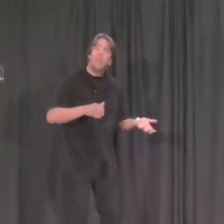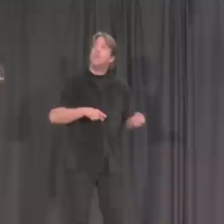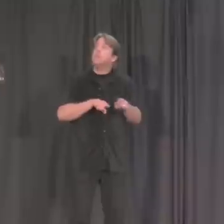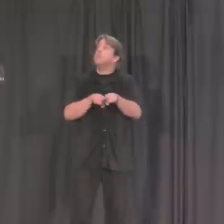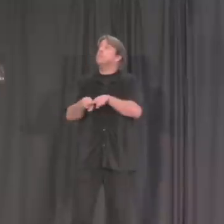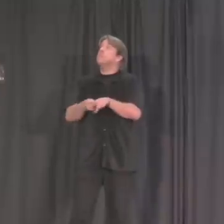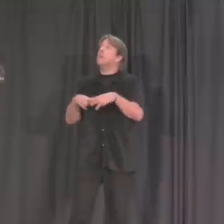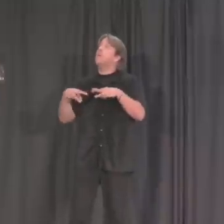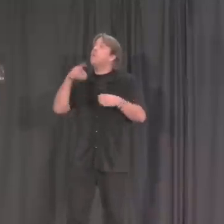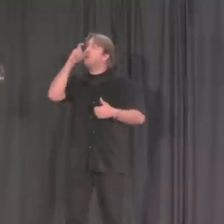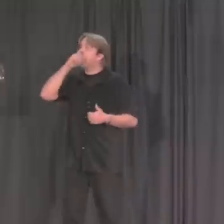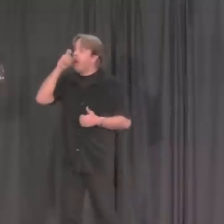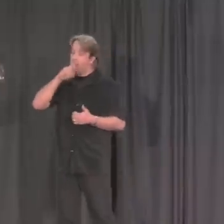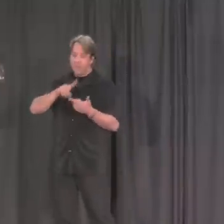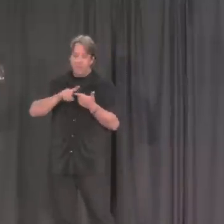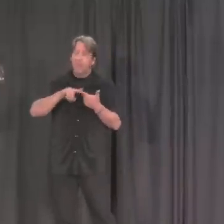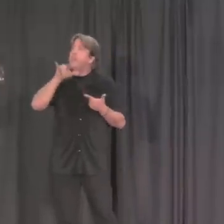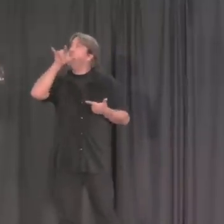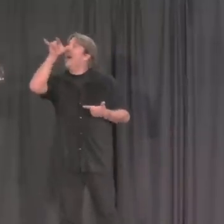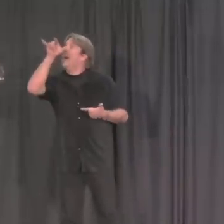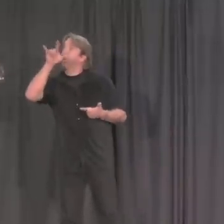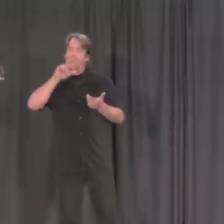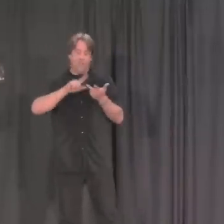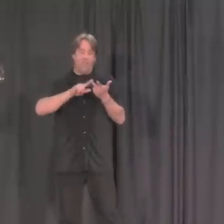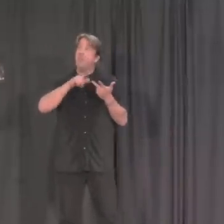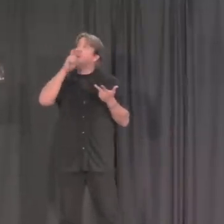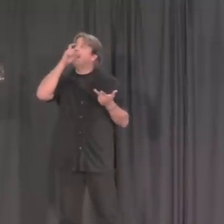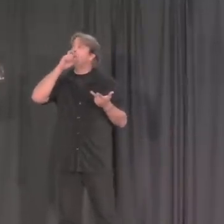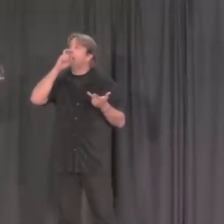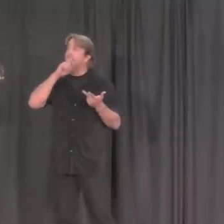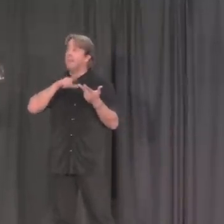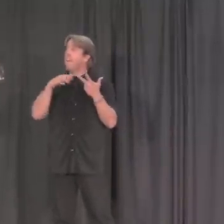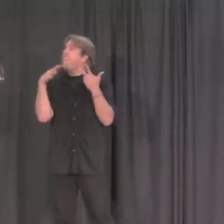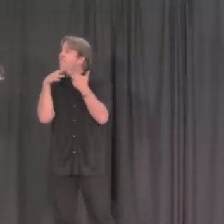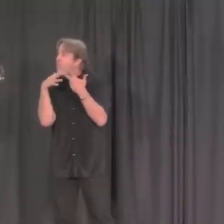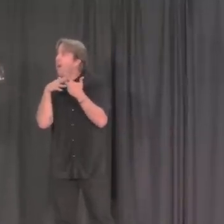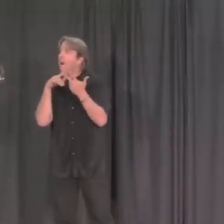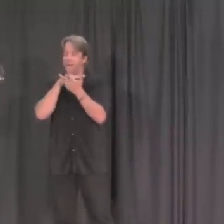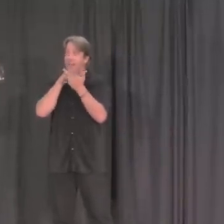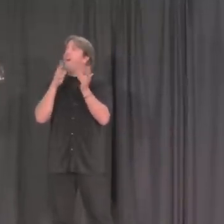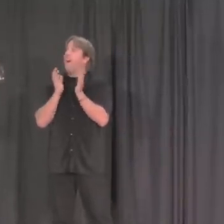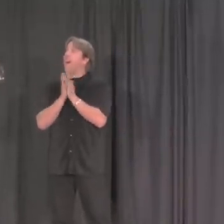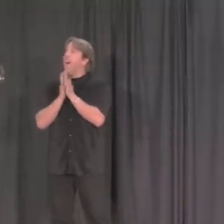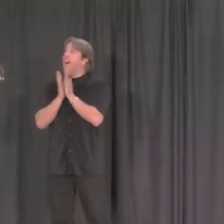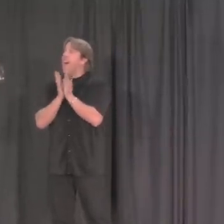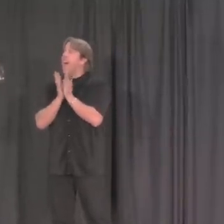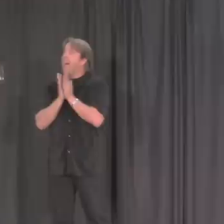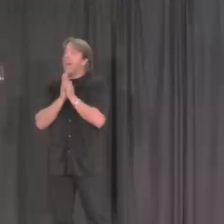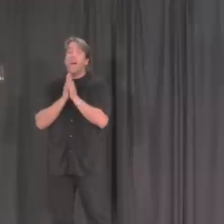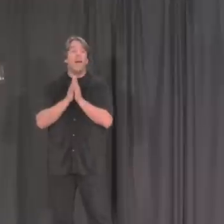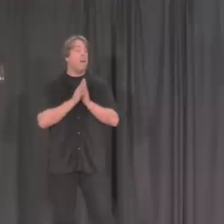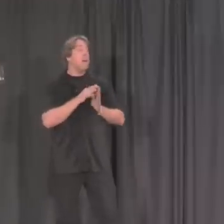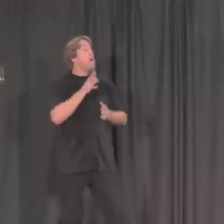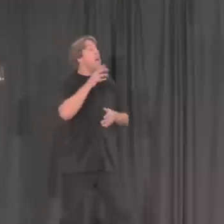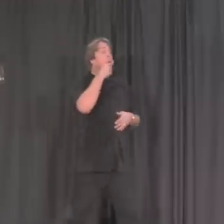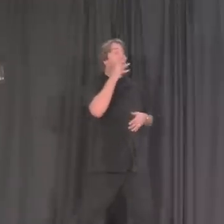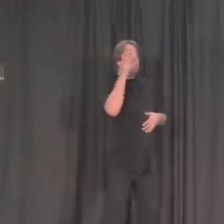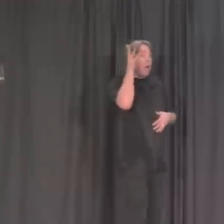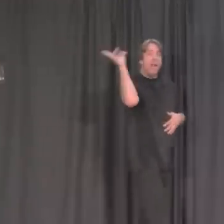Hello, little boy. What do you want for Christmas? I want a Star Wars action figure, a toy airplane, and a football, okay? And the